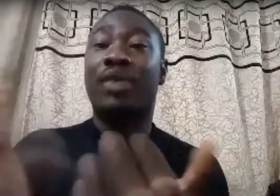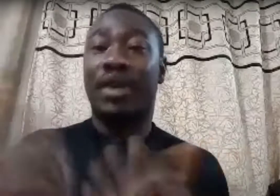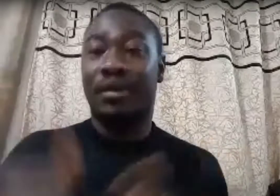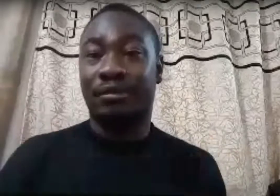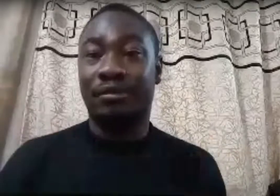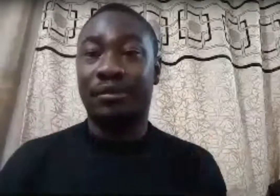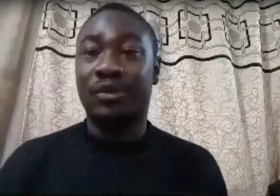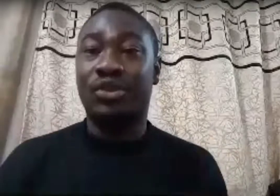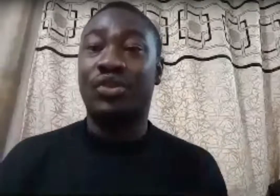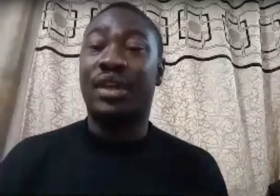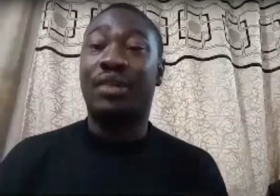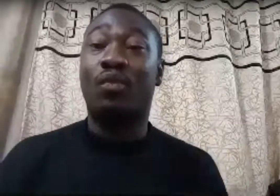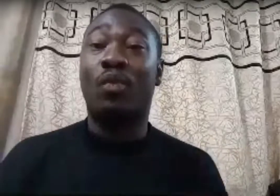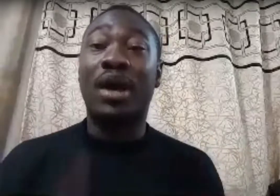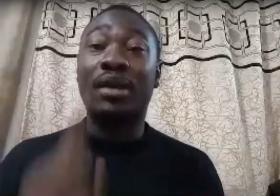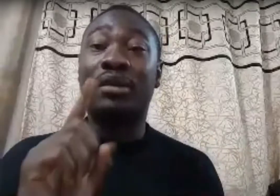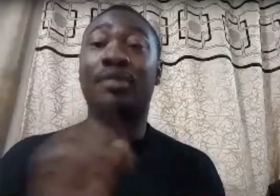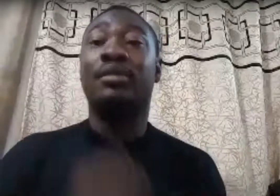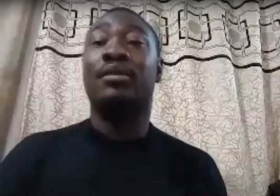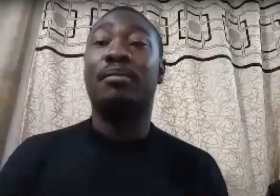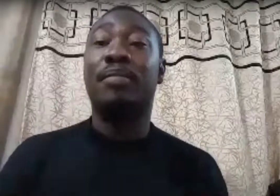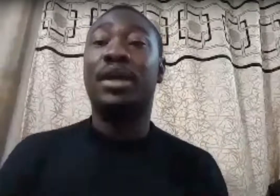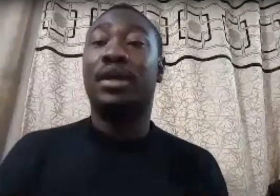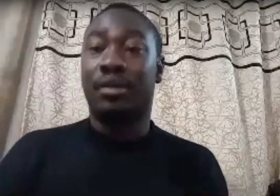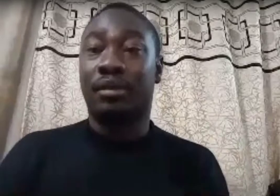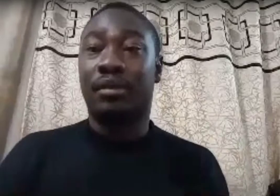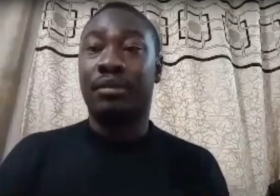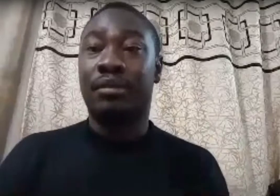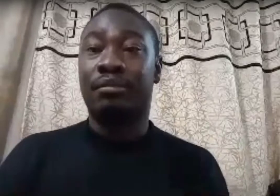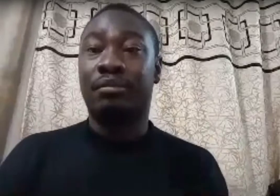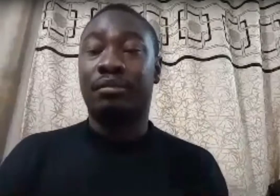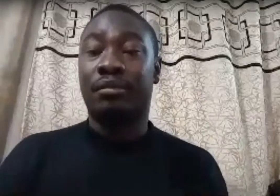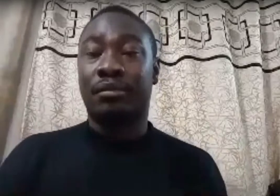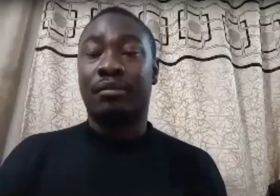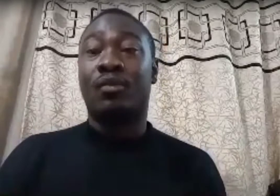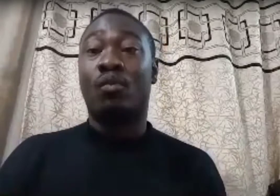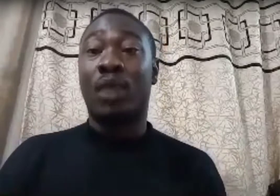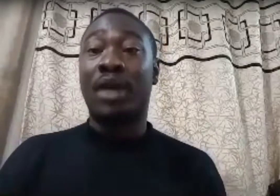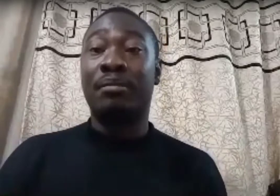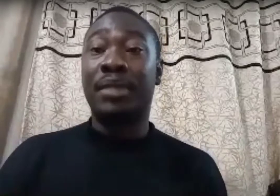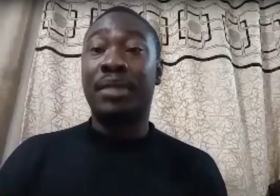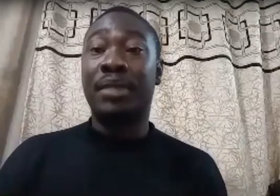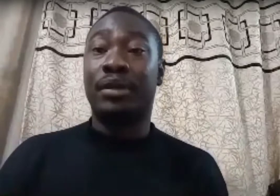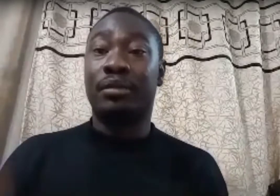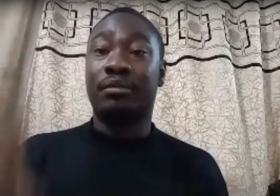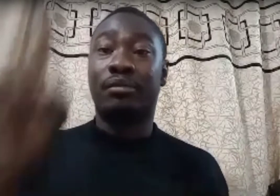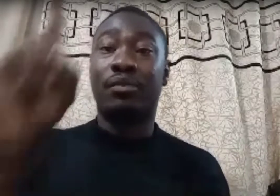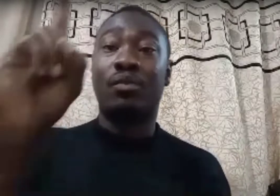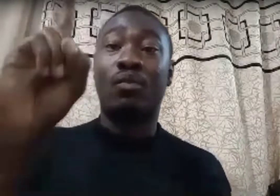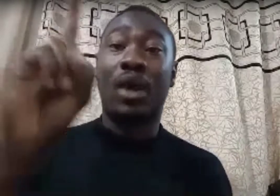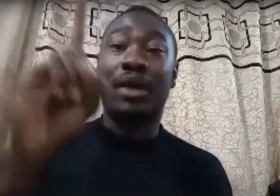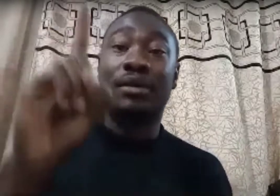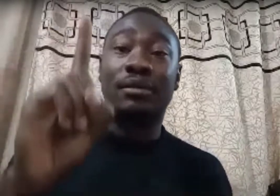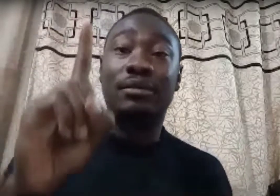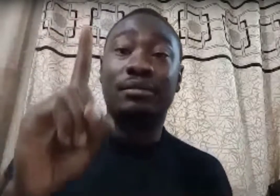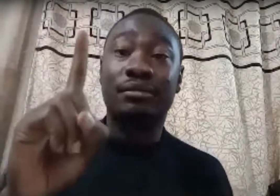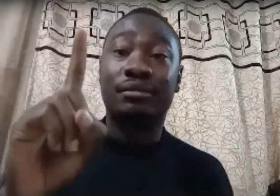million? 1 million. 1 Spread out your palms already. Just get